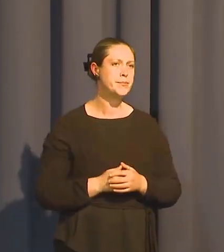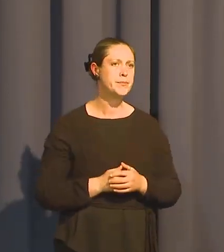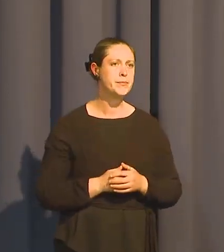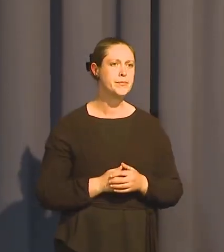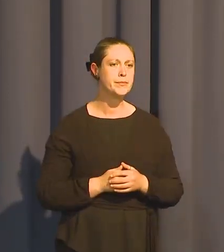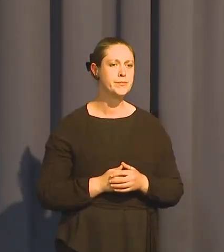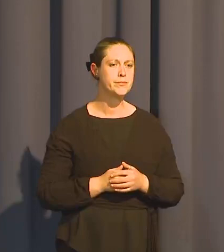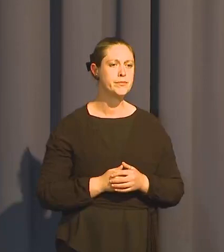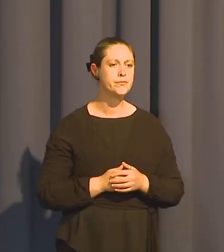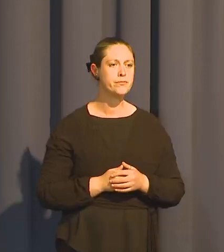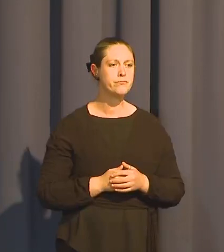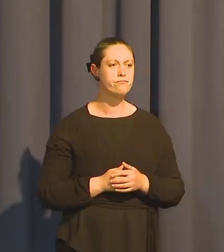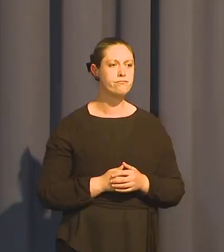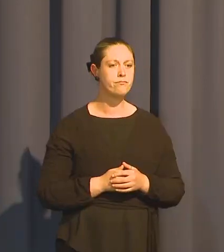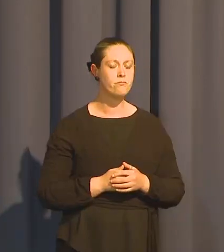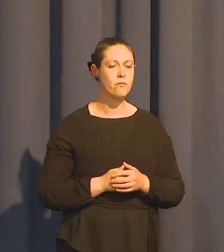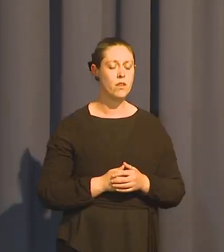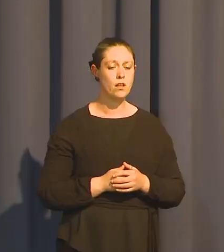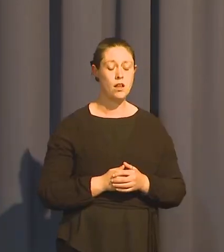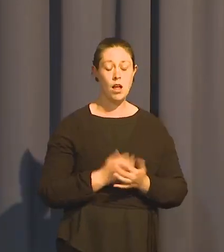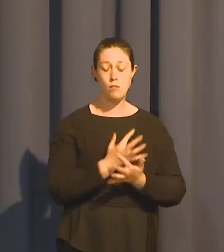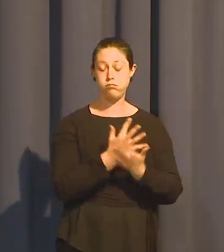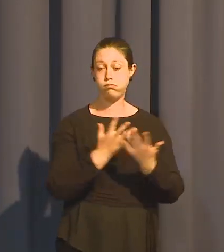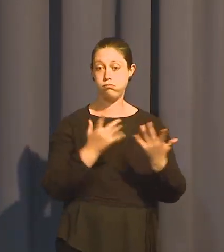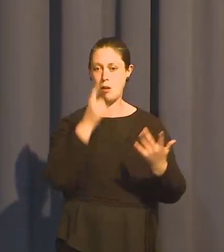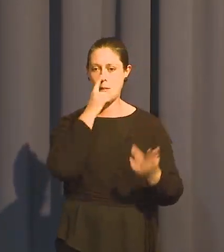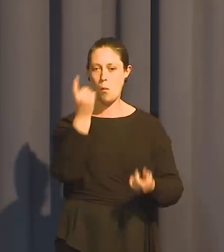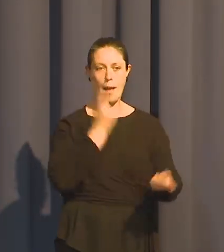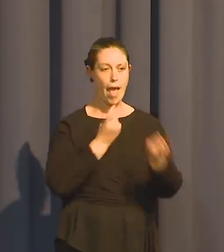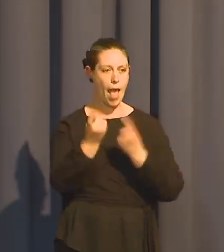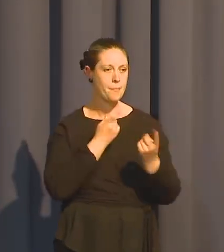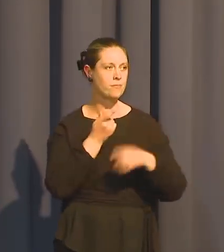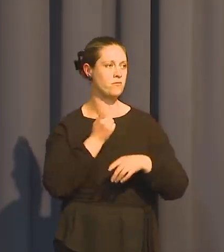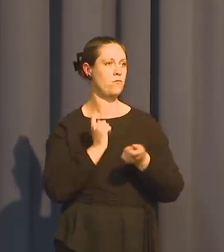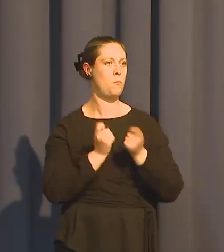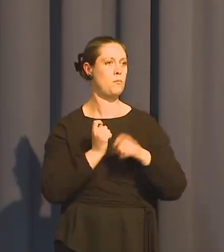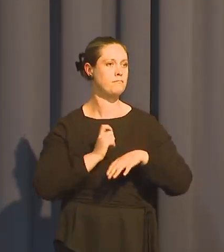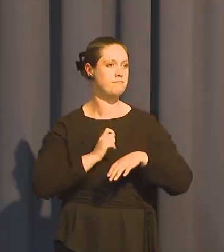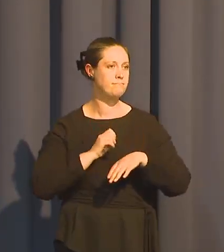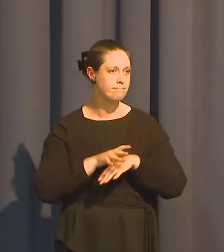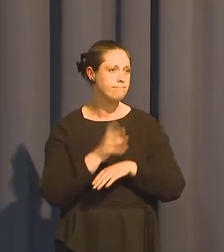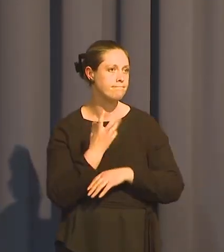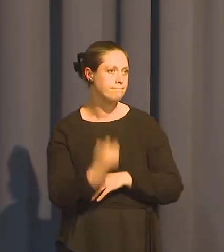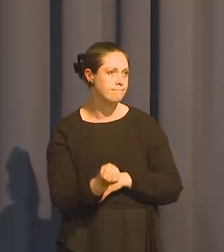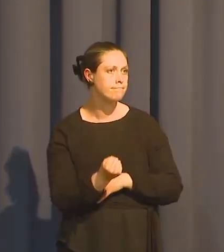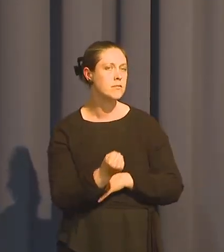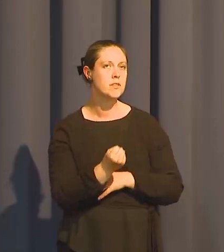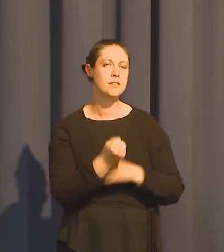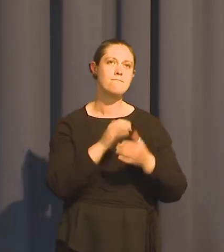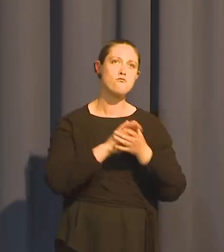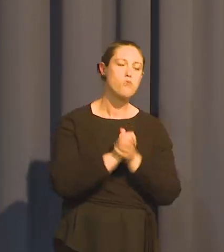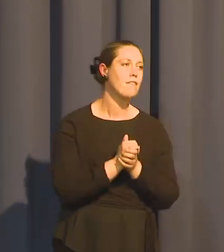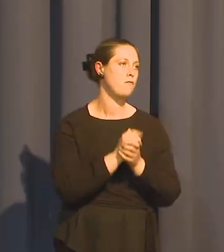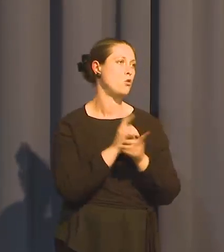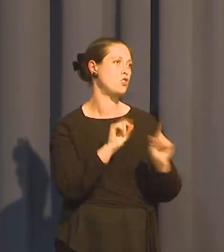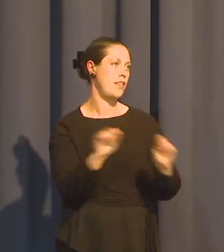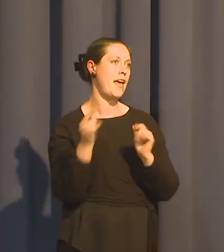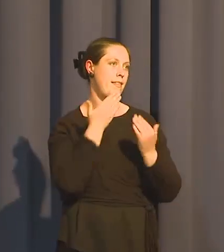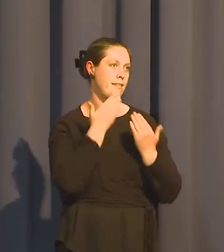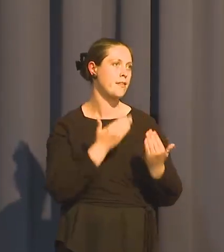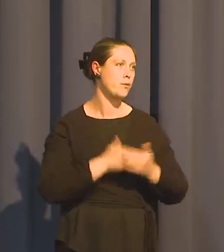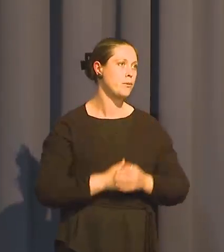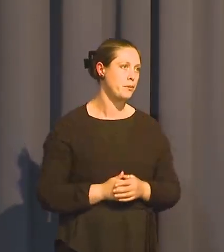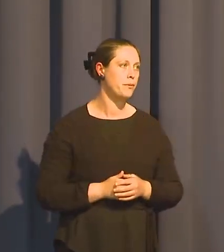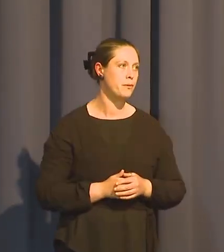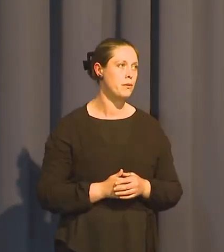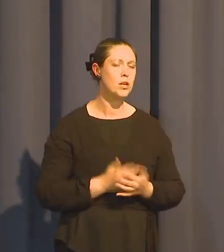was really reflected by the huge number of people that came to get tested. And we're really grateful for you. The fact that so many of